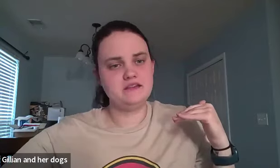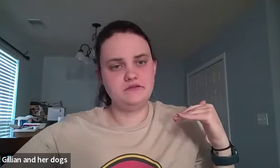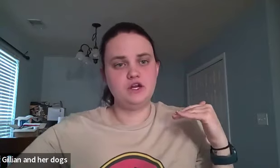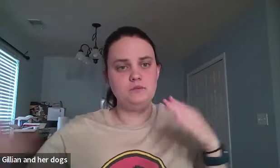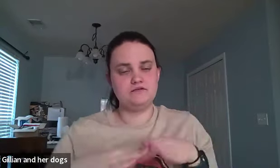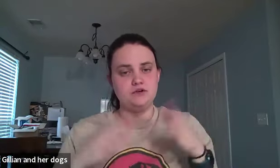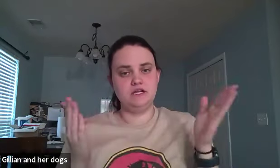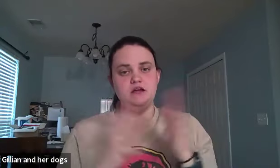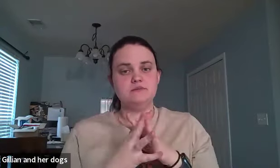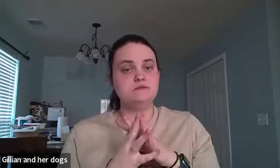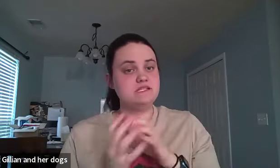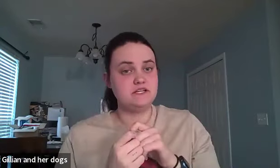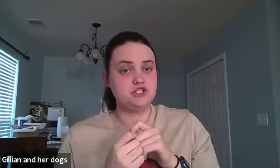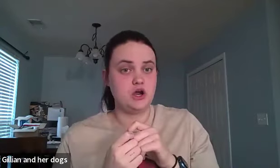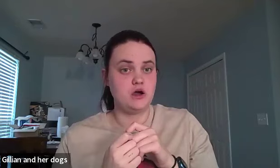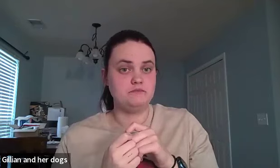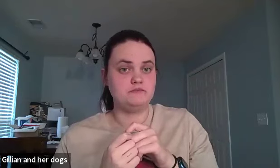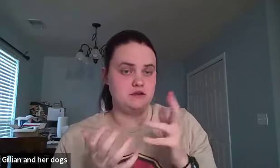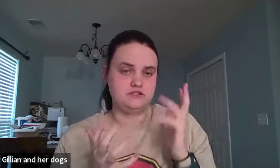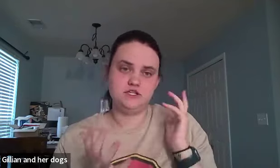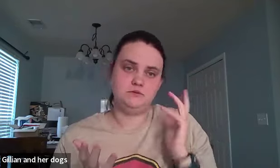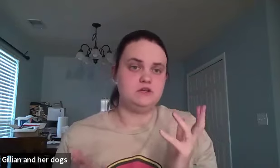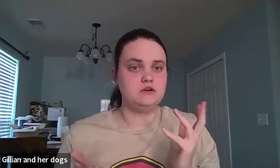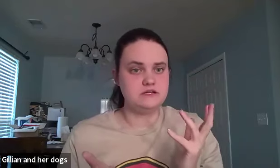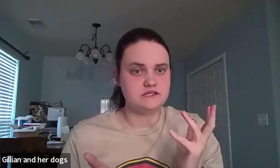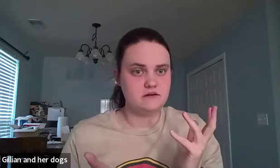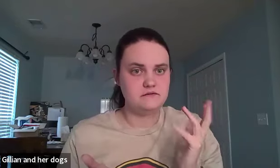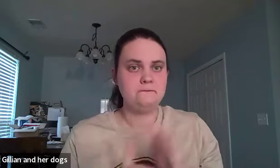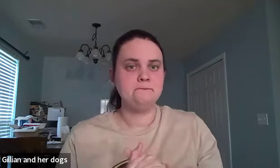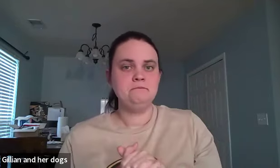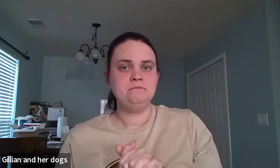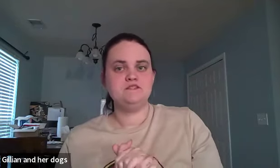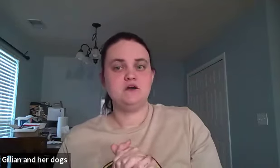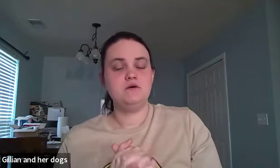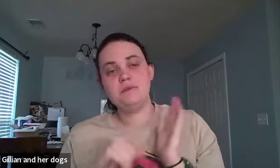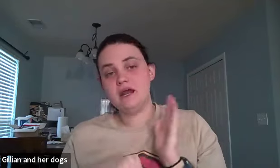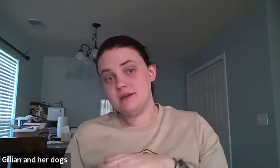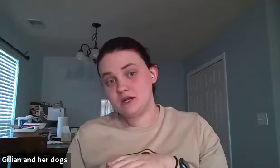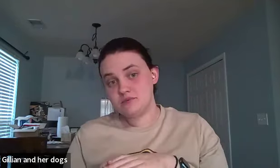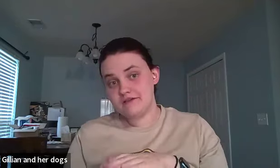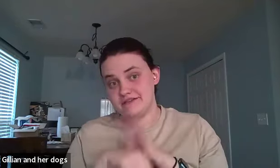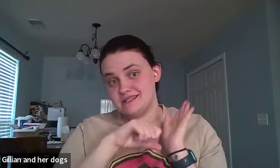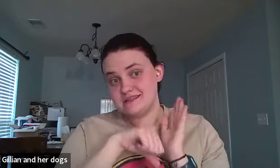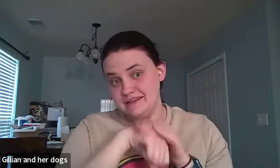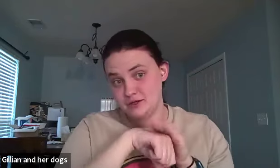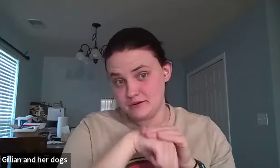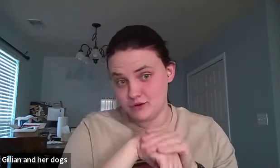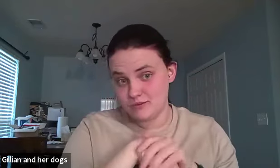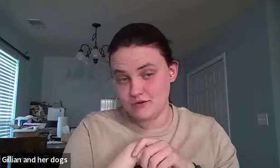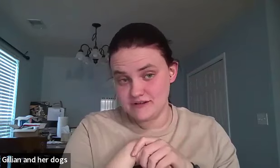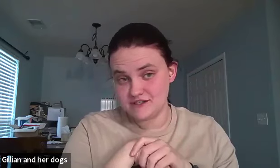can leave it open for any specific job titles that you'd be curious of. So, but I am going to preface this a little bit real quick before we